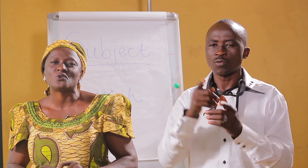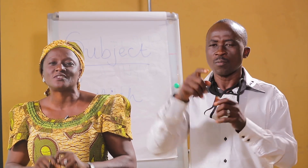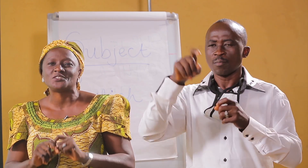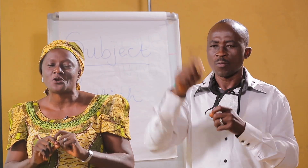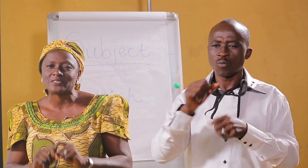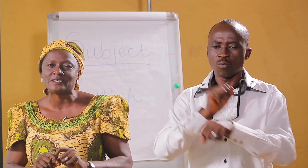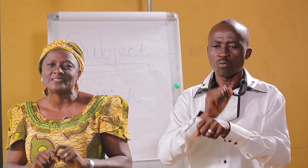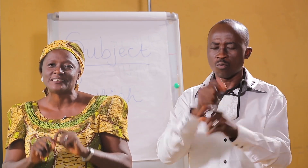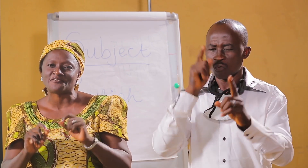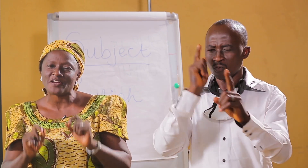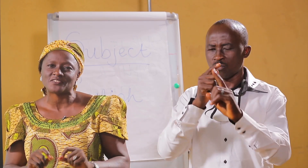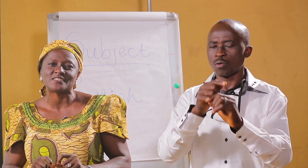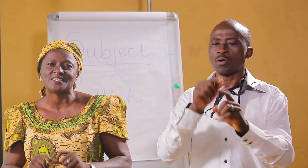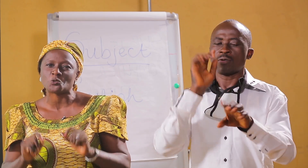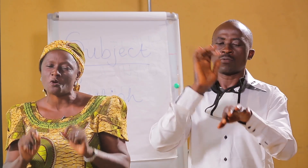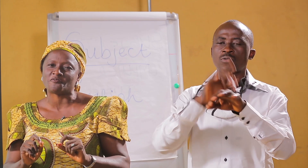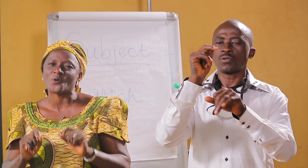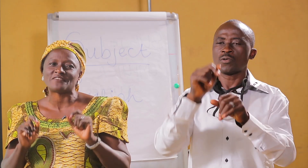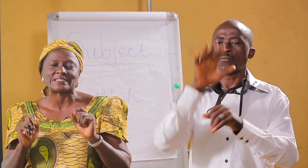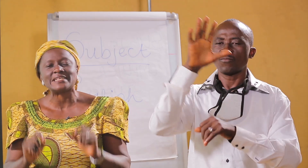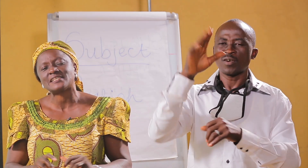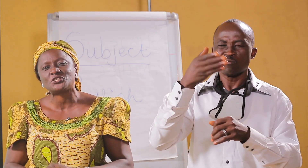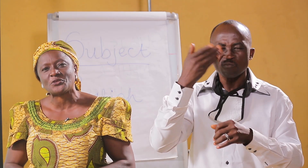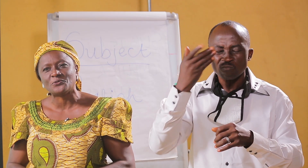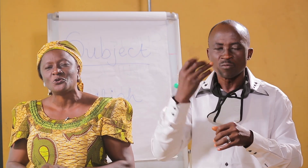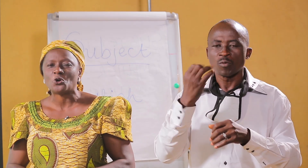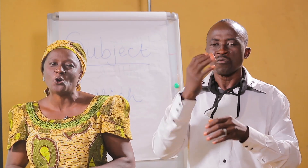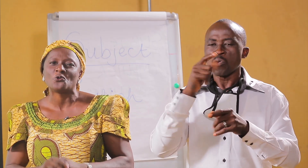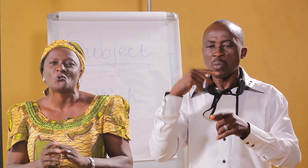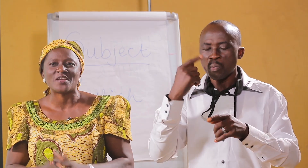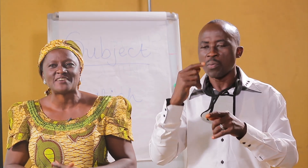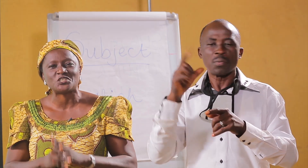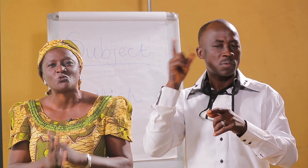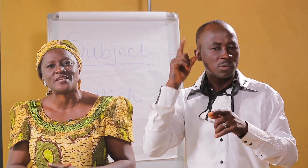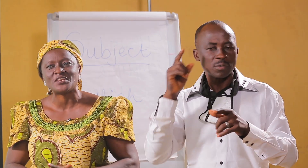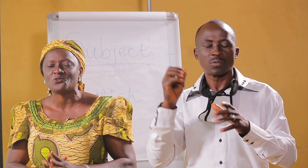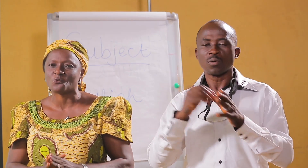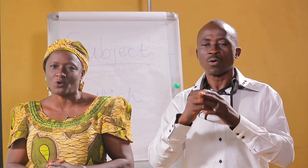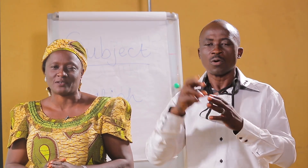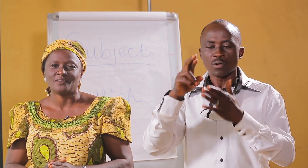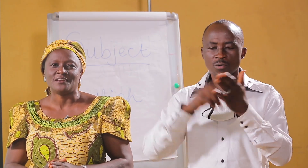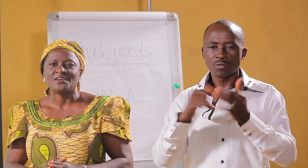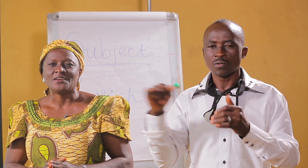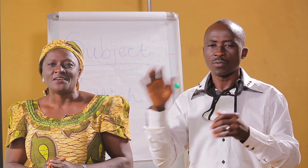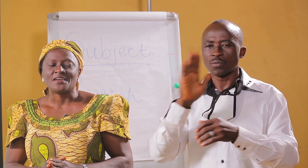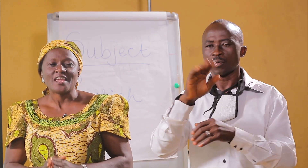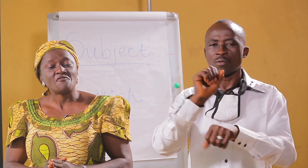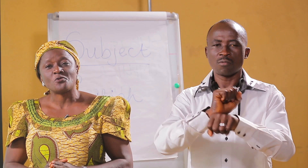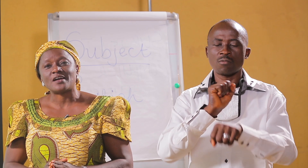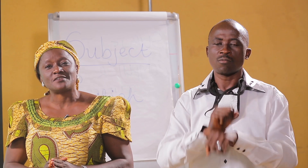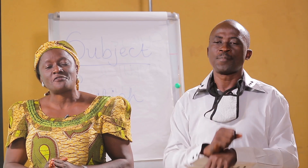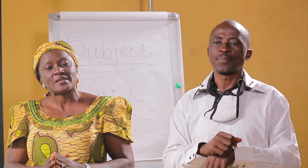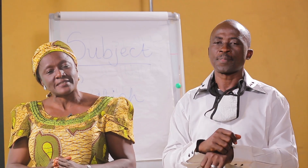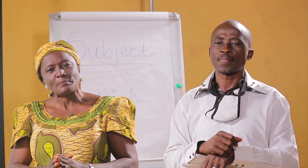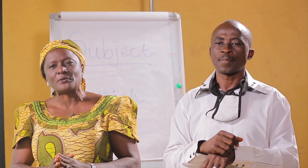work towards touching the 5 senses of whoever is listening to you or whoever is reading your work. If